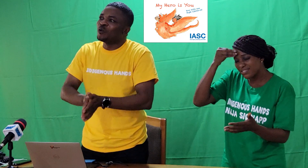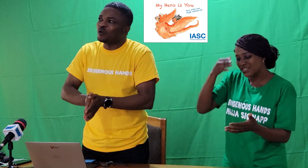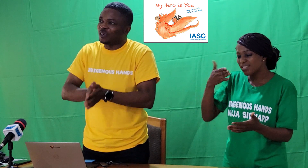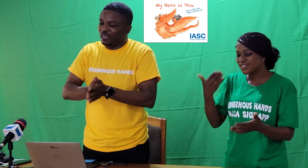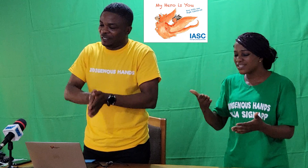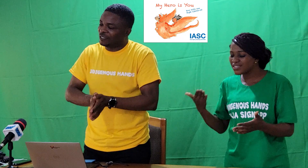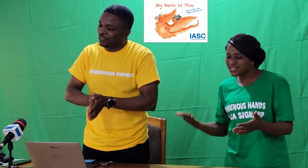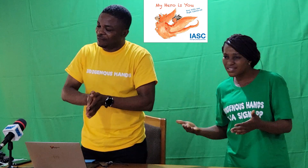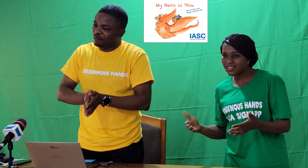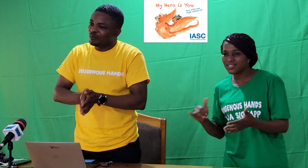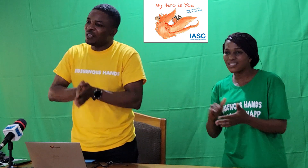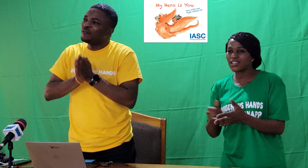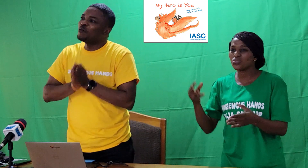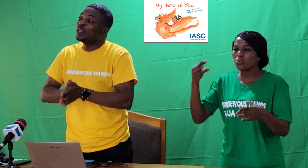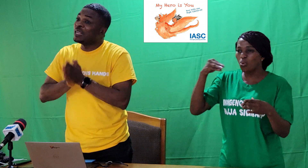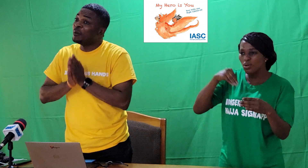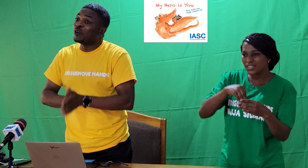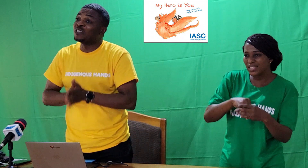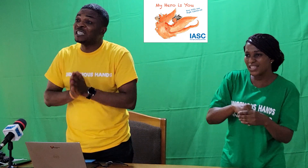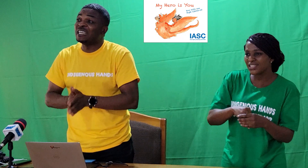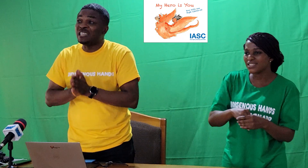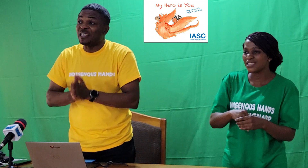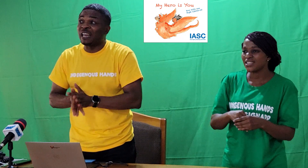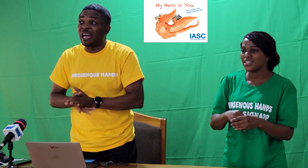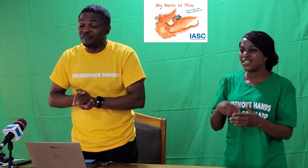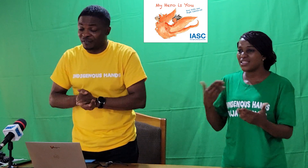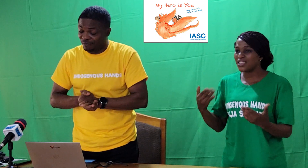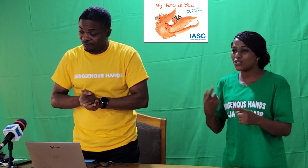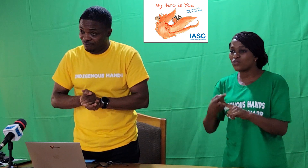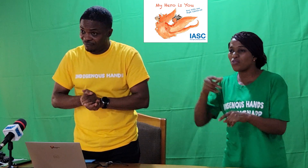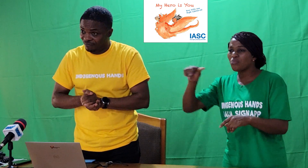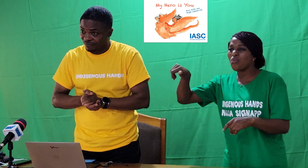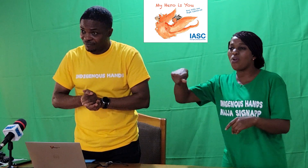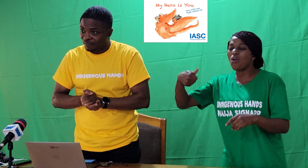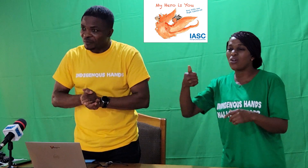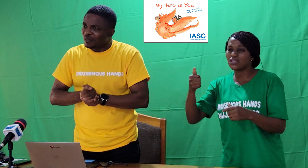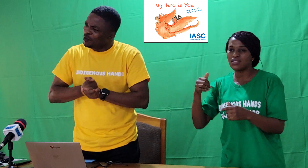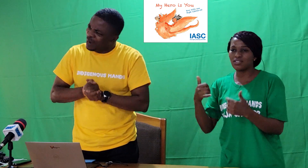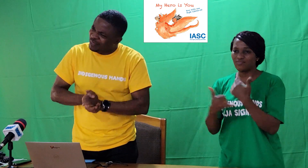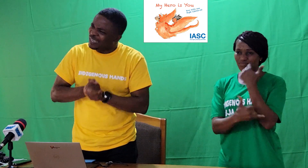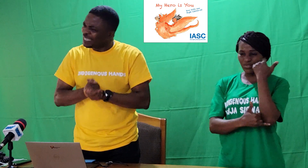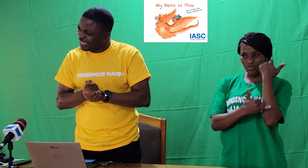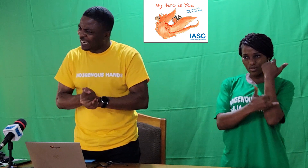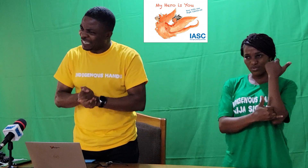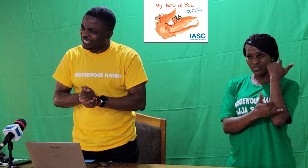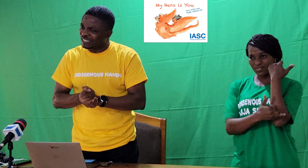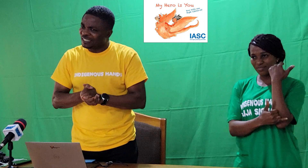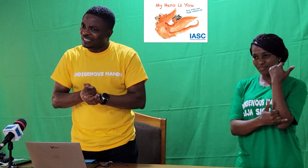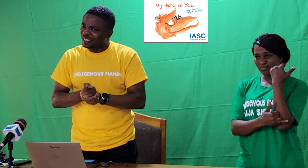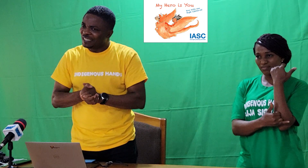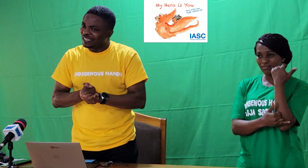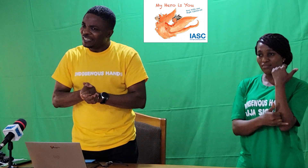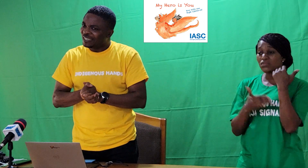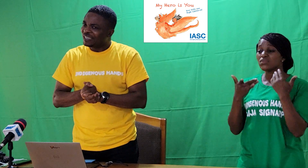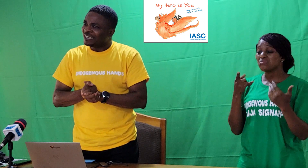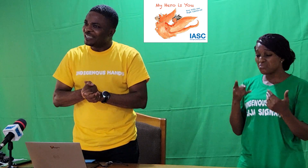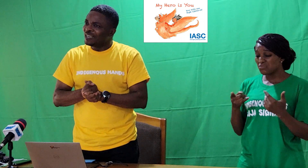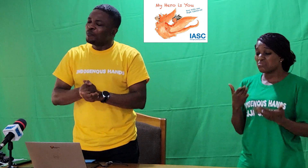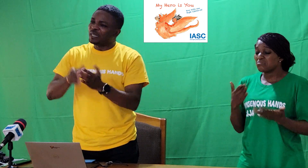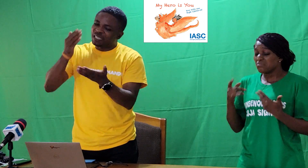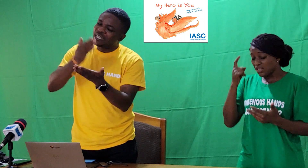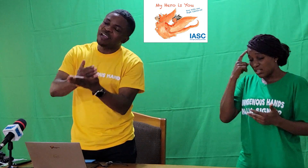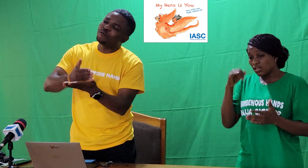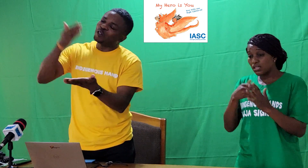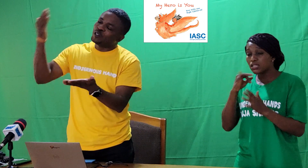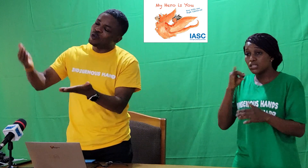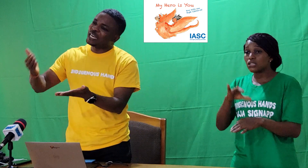a snow is, even when they may not see it in their lives. You might think it's English,